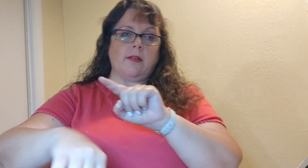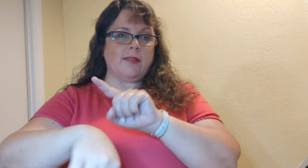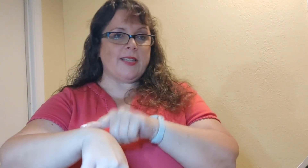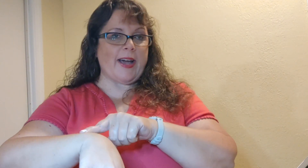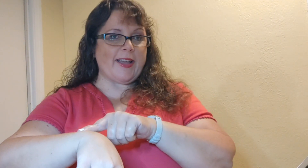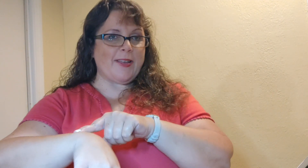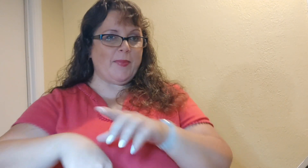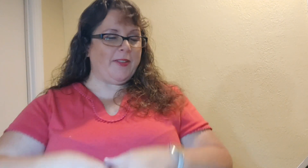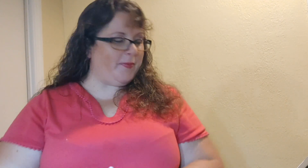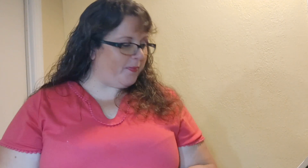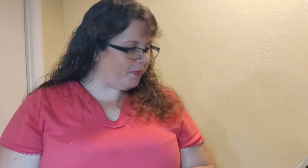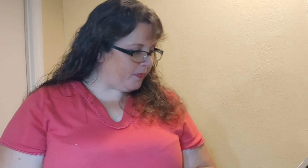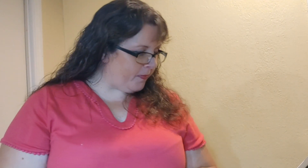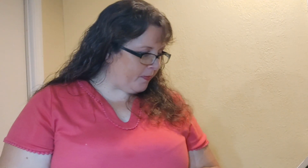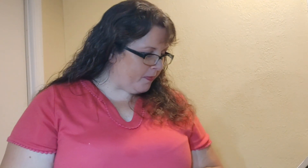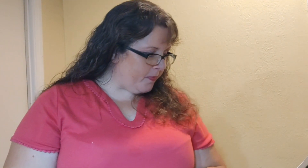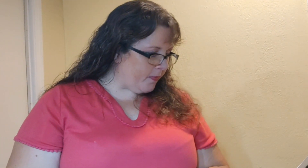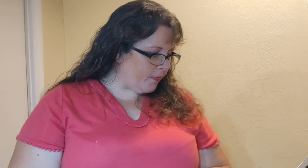long time.